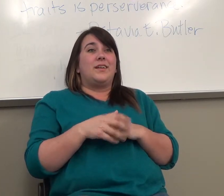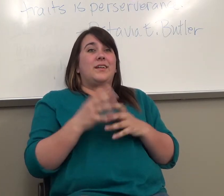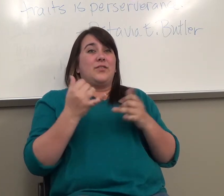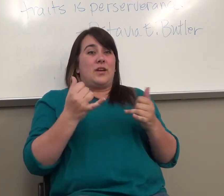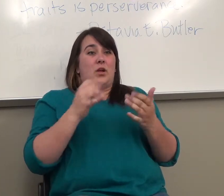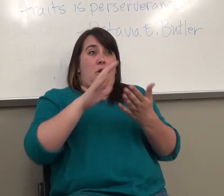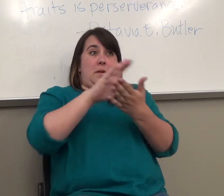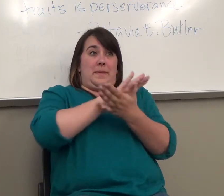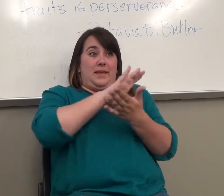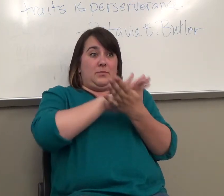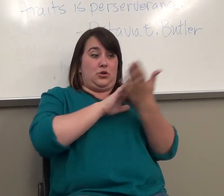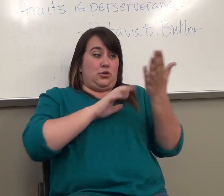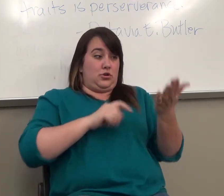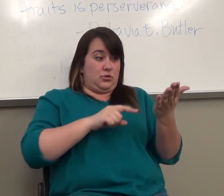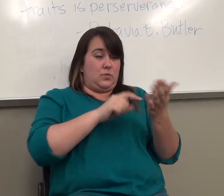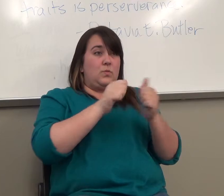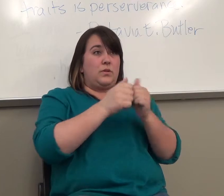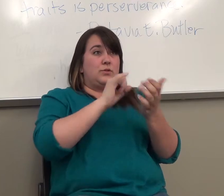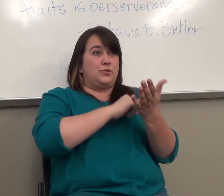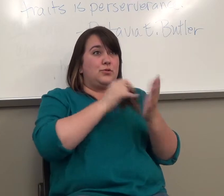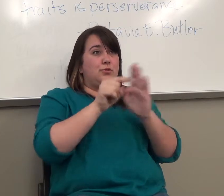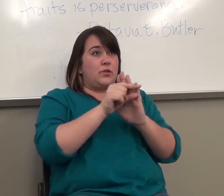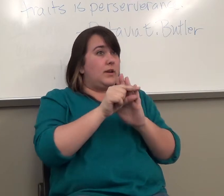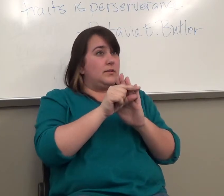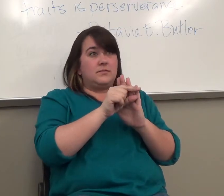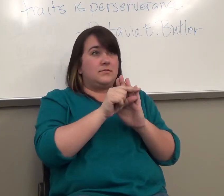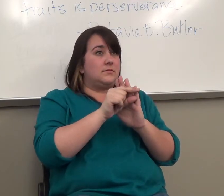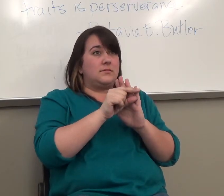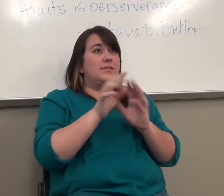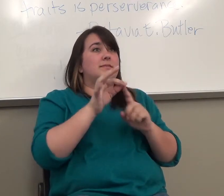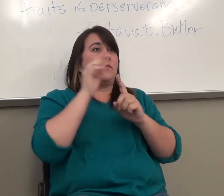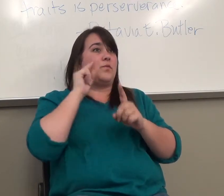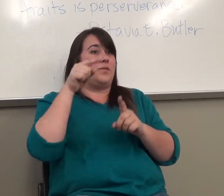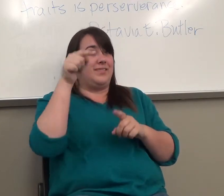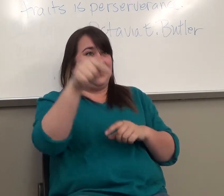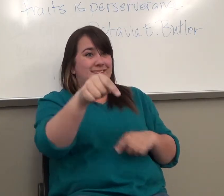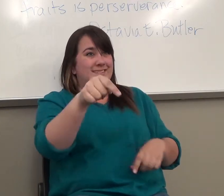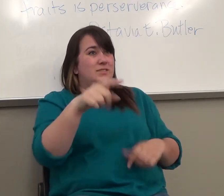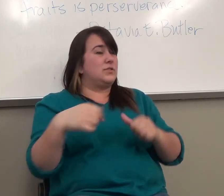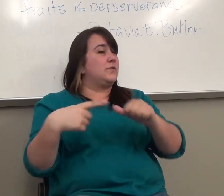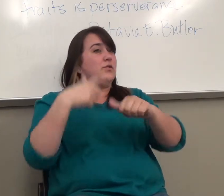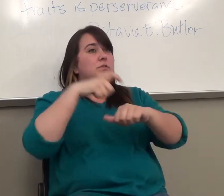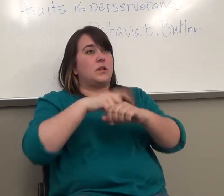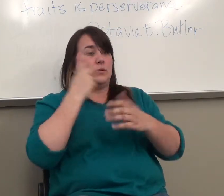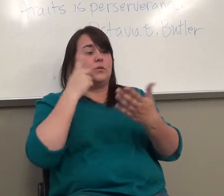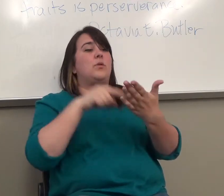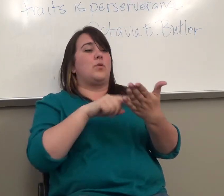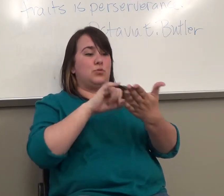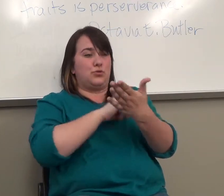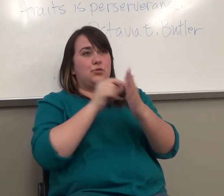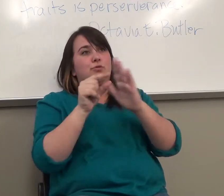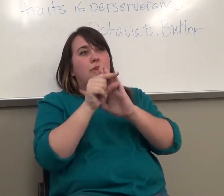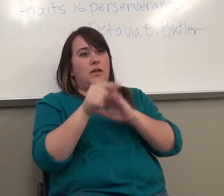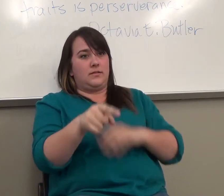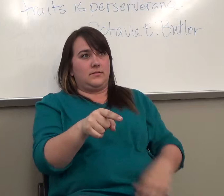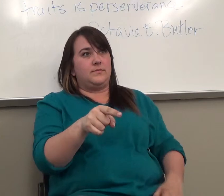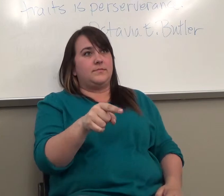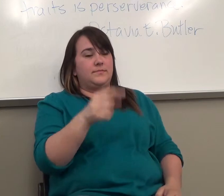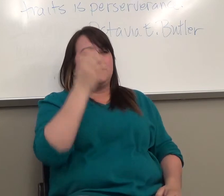paper with a journal grade except this. So this is the first time you've seen that journal grade. If you have,